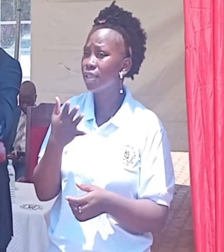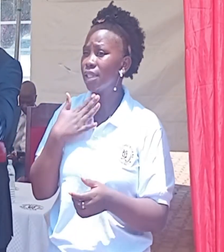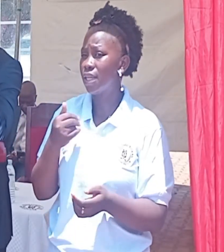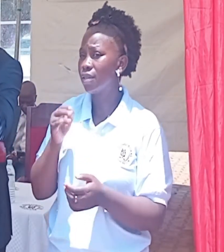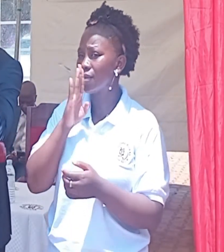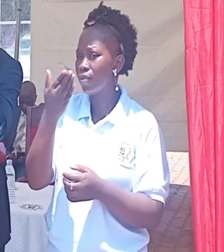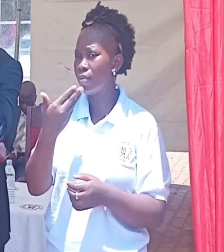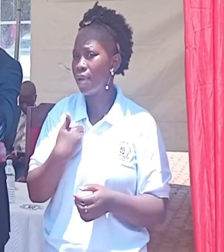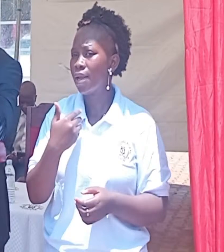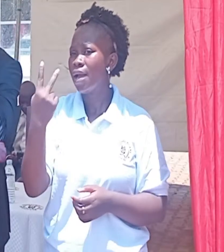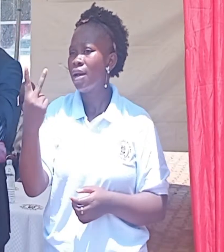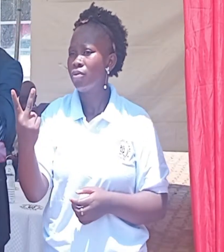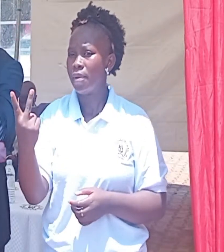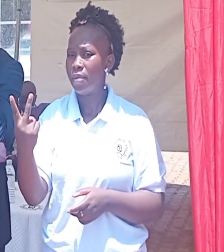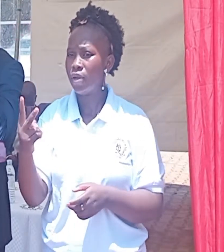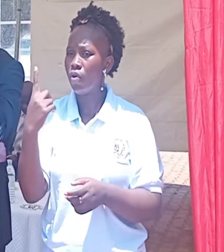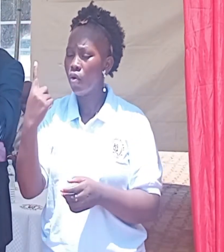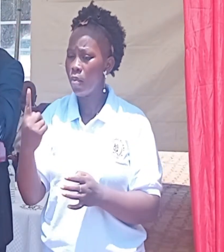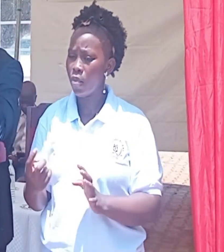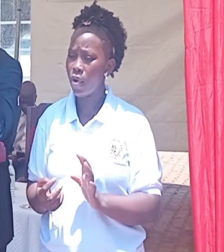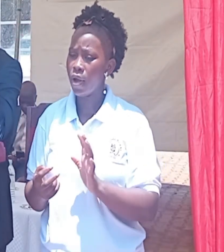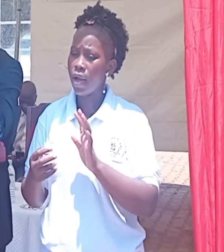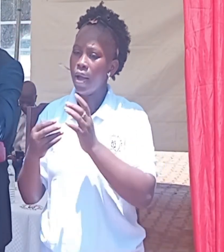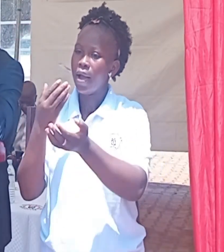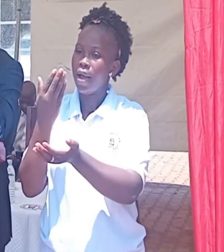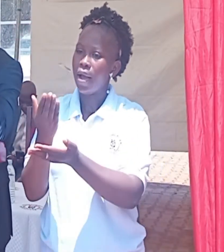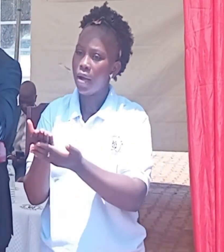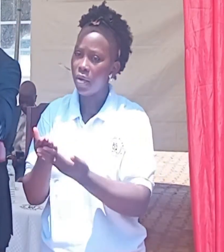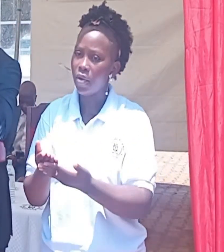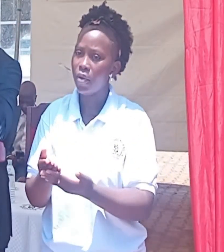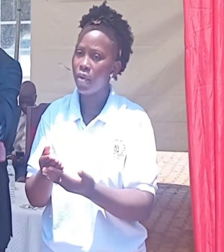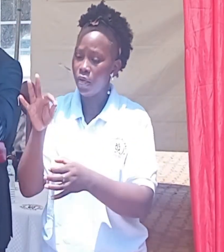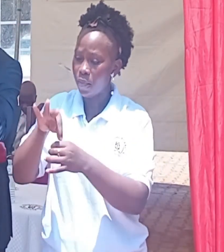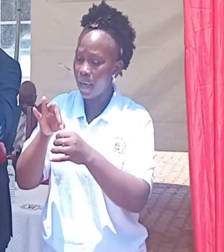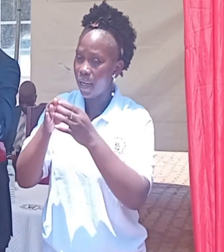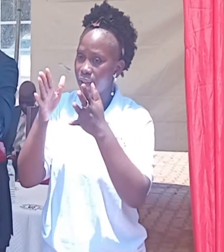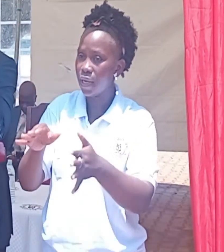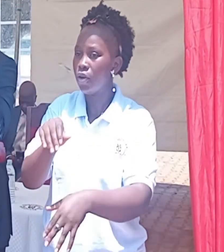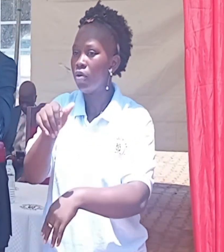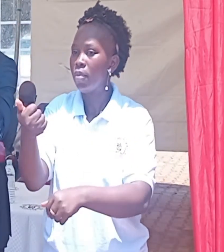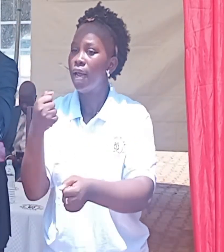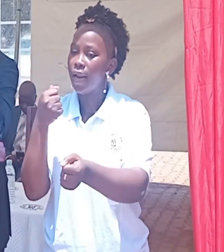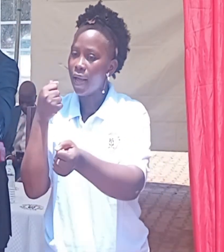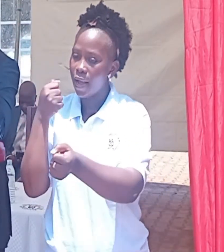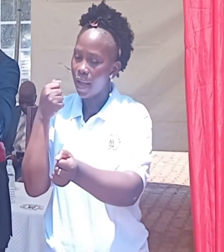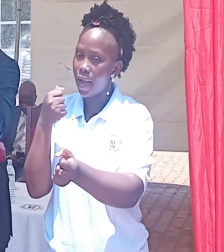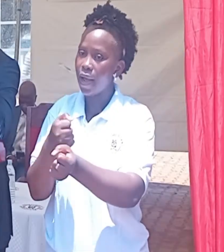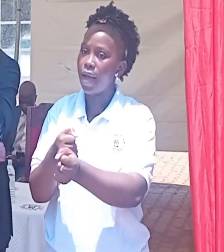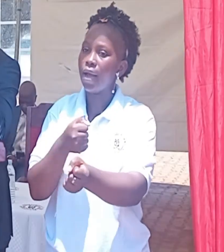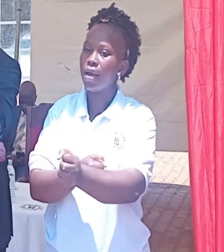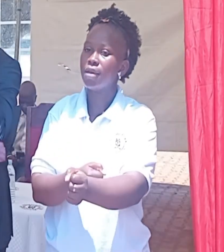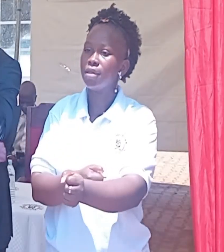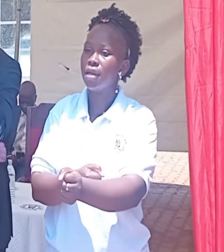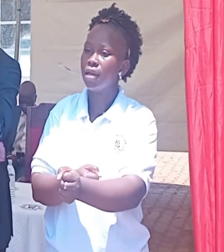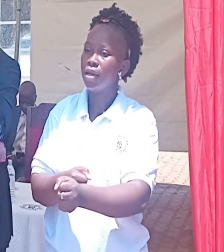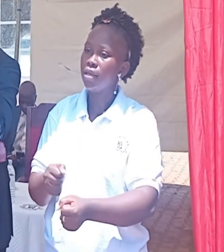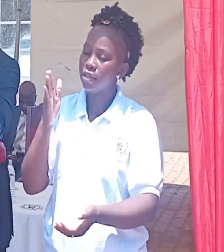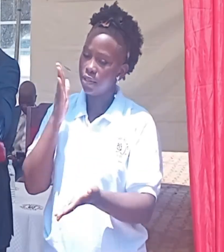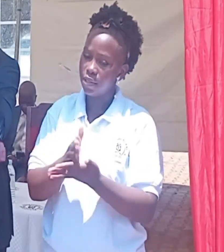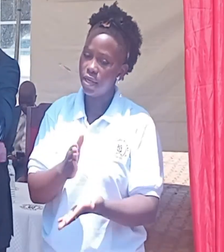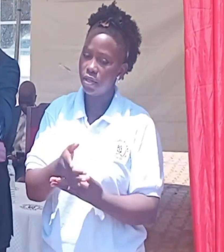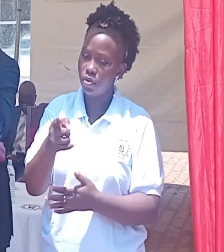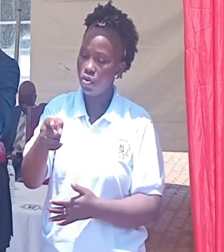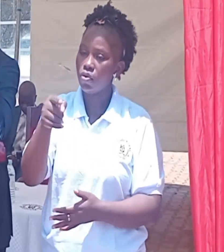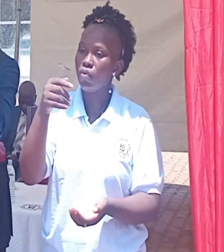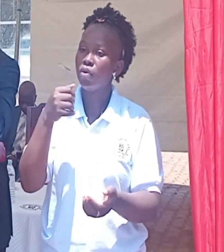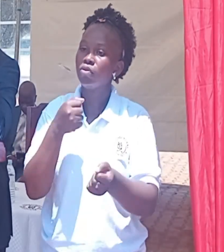oyo agenda okwanjula n'oyo akakasa nti yes oyo omuntu oyo tuwagira era agenda kwesimba